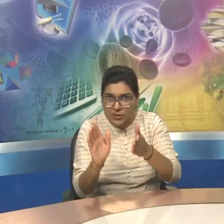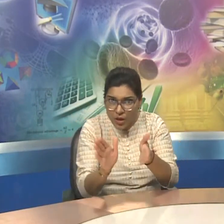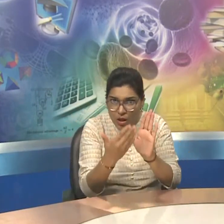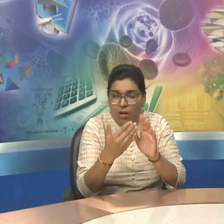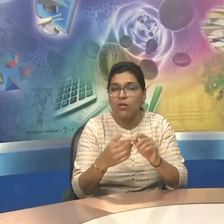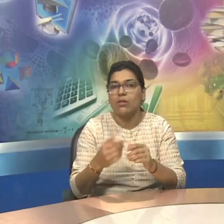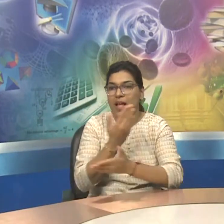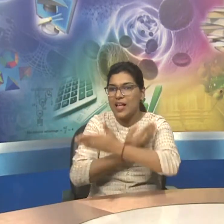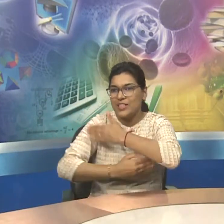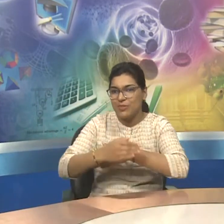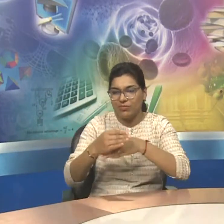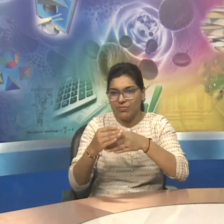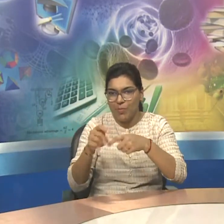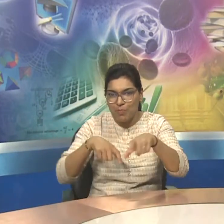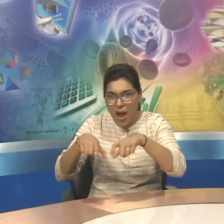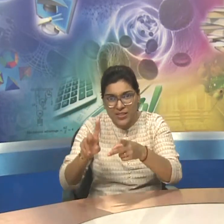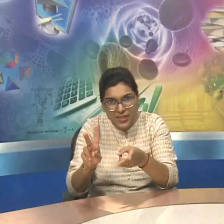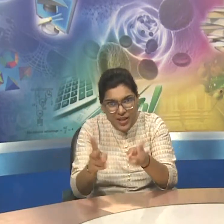is different from